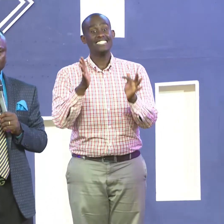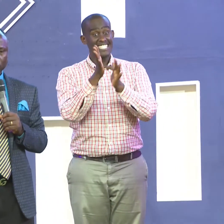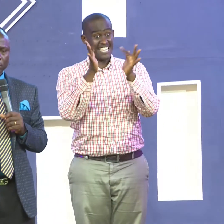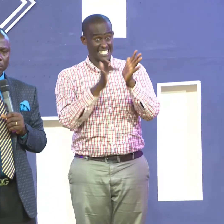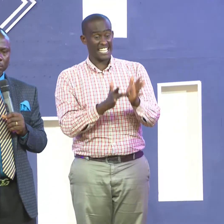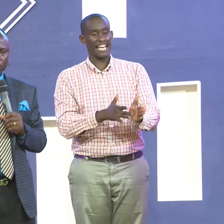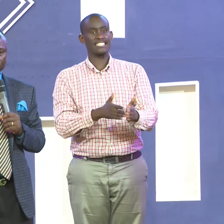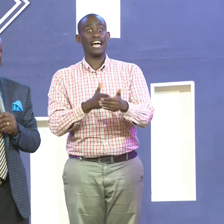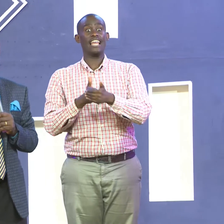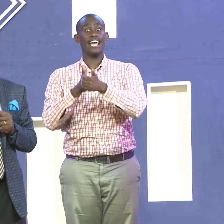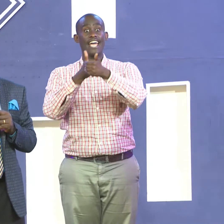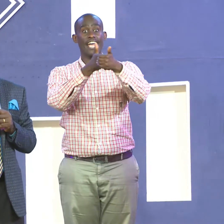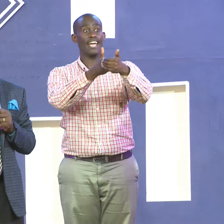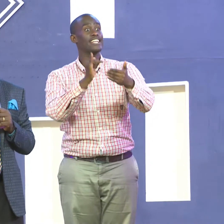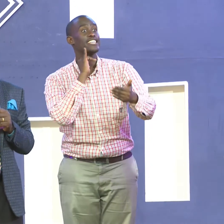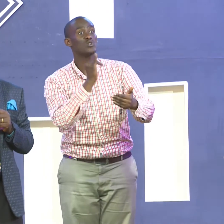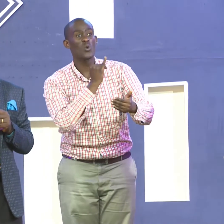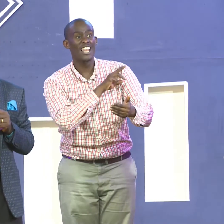He was the one who would lead them as the pillar of